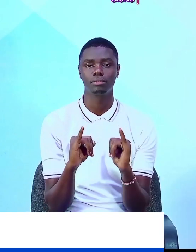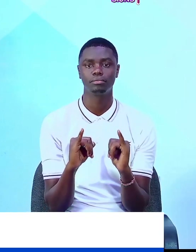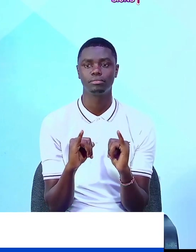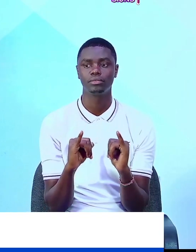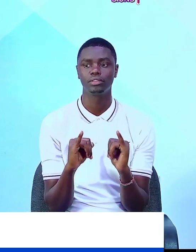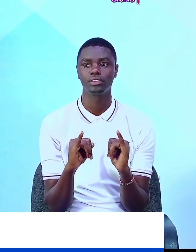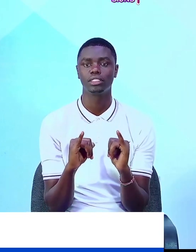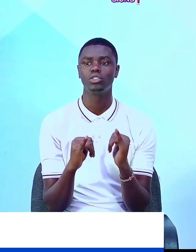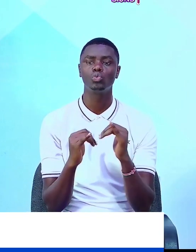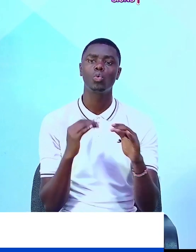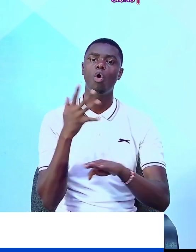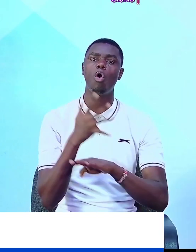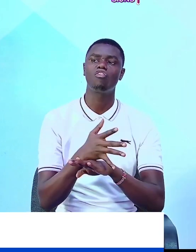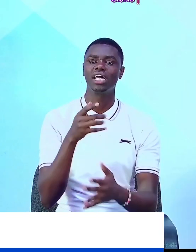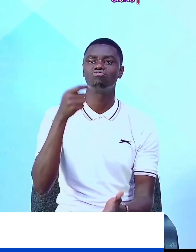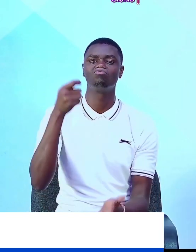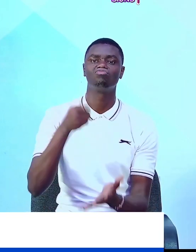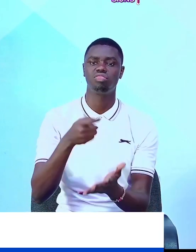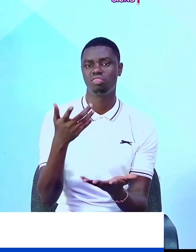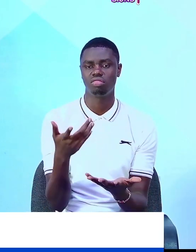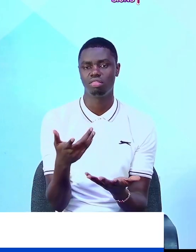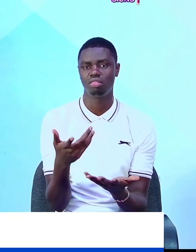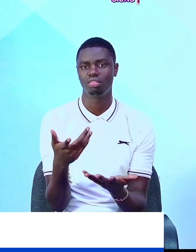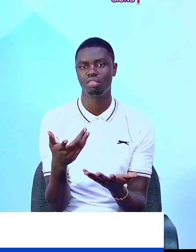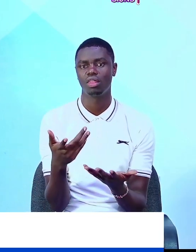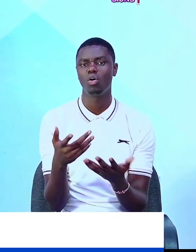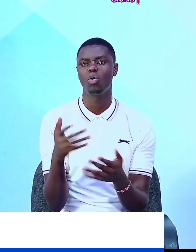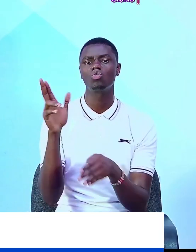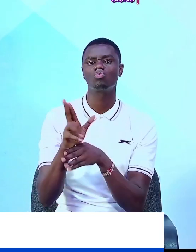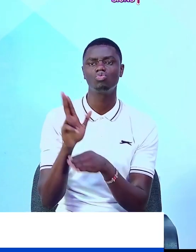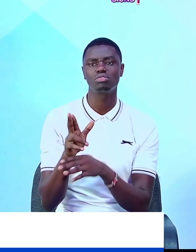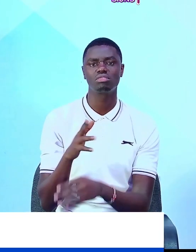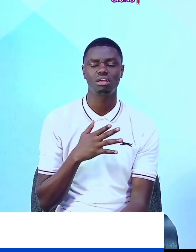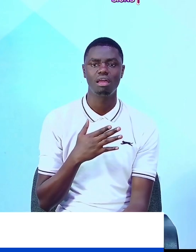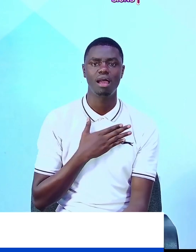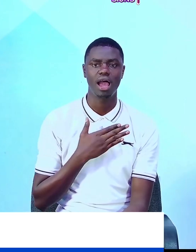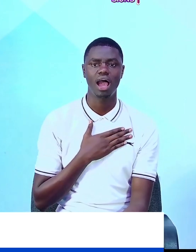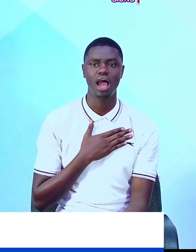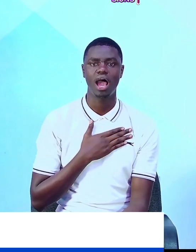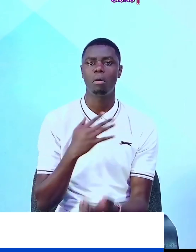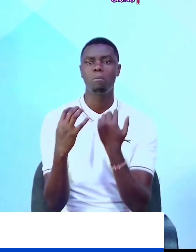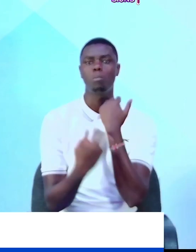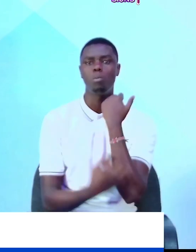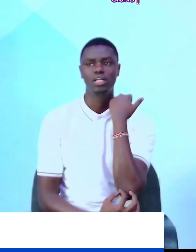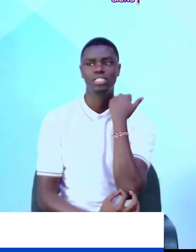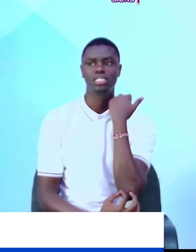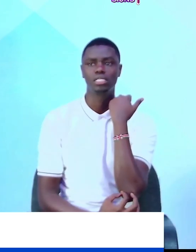overrule us or to use our poverty. Kama ikiwa tumefika kule